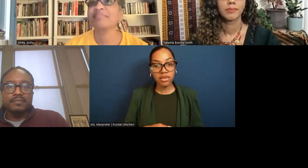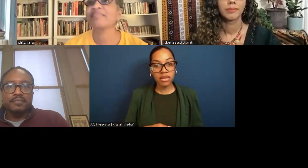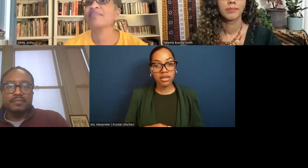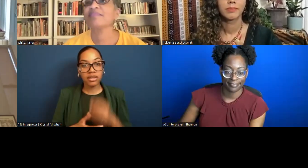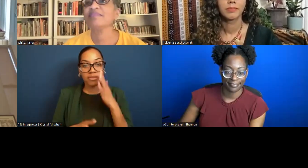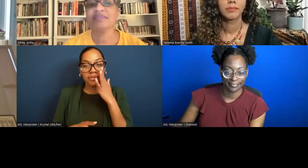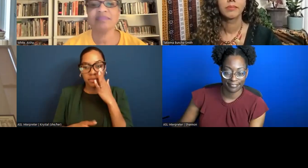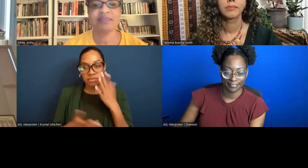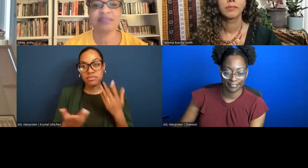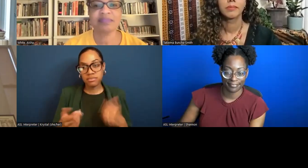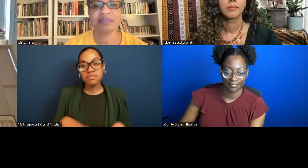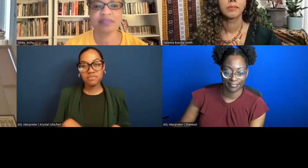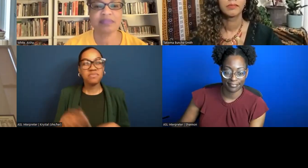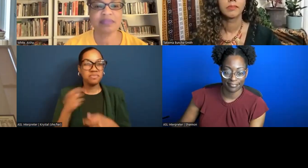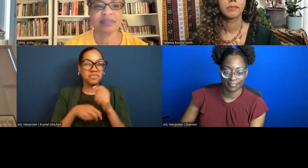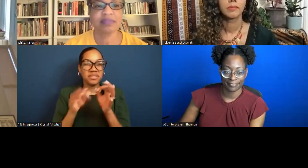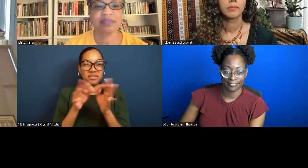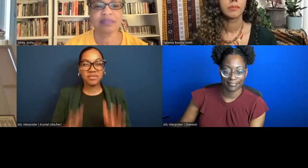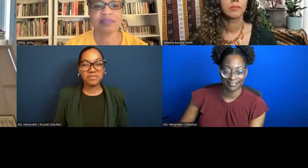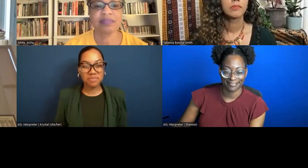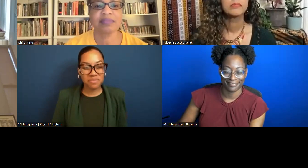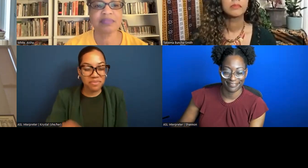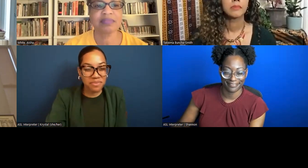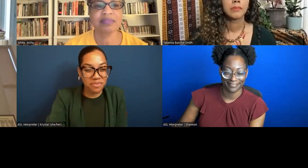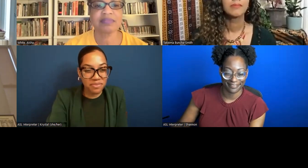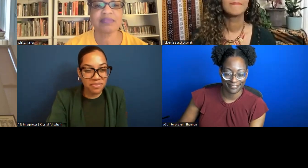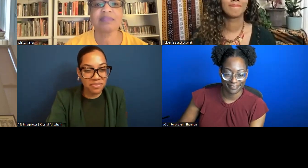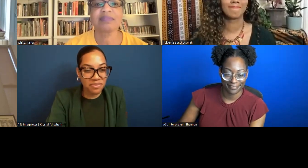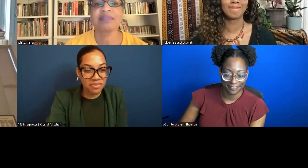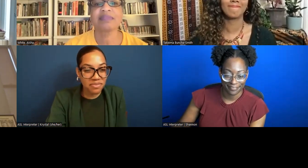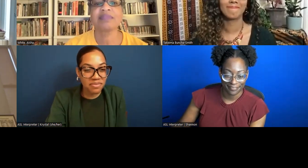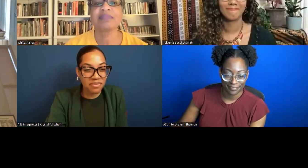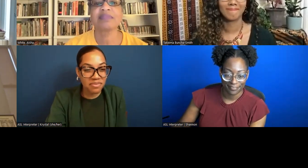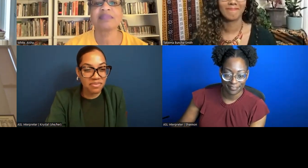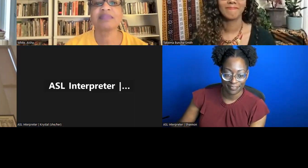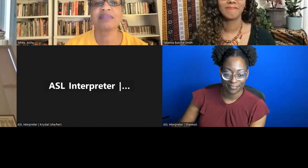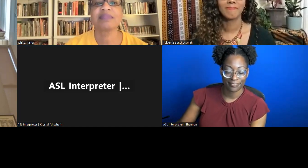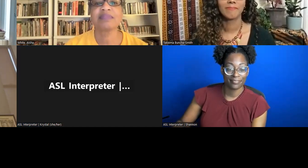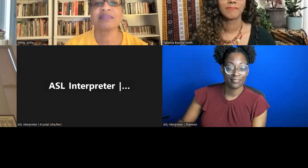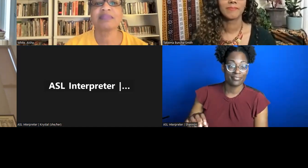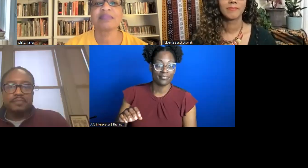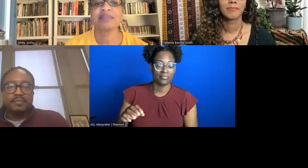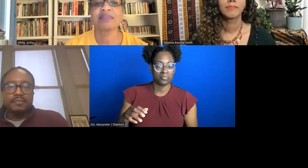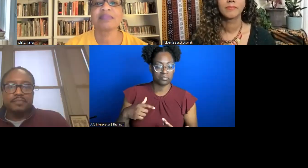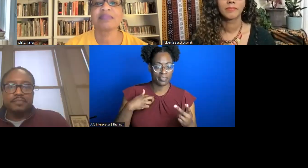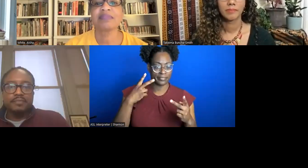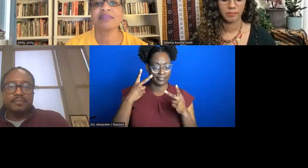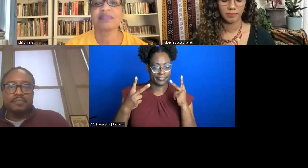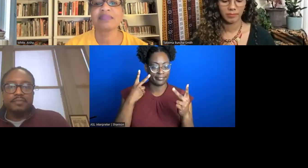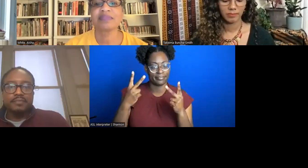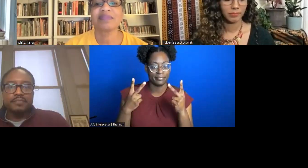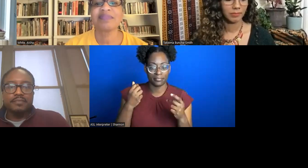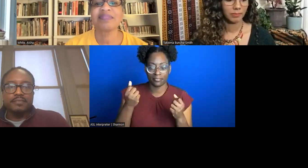So I see a lot of well-intended folks in the classroom and a few not so